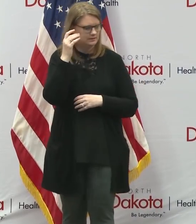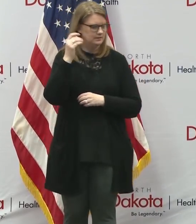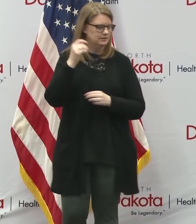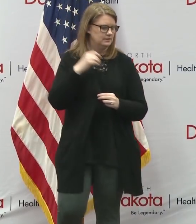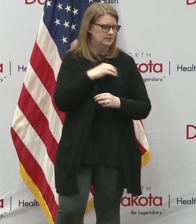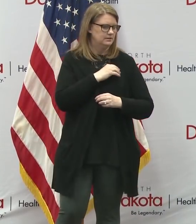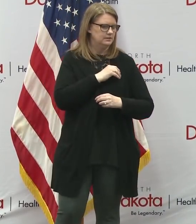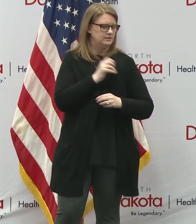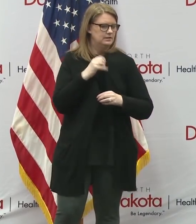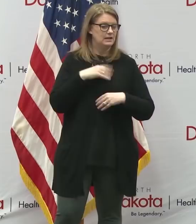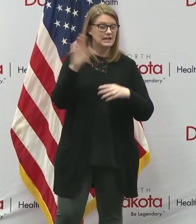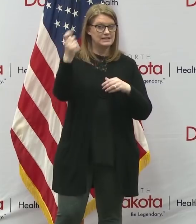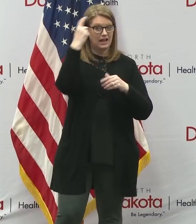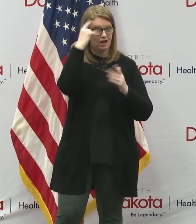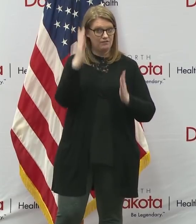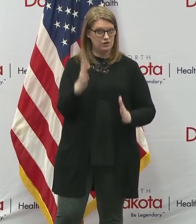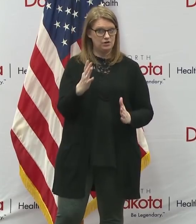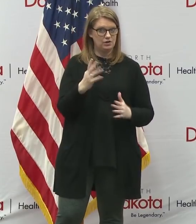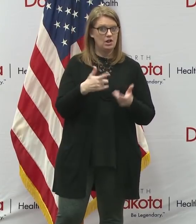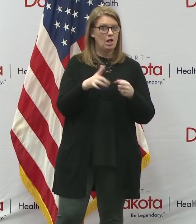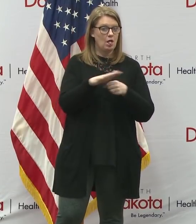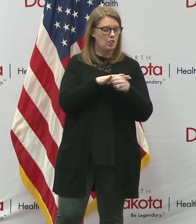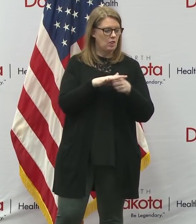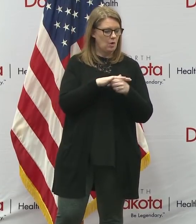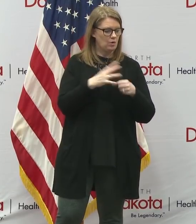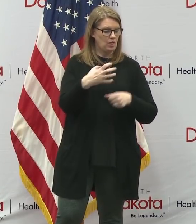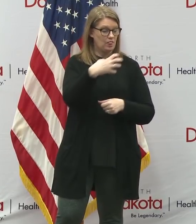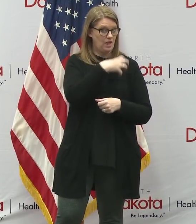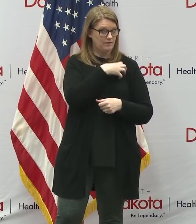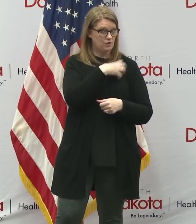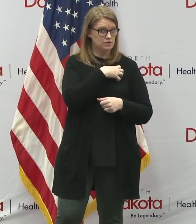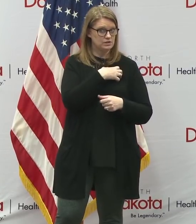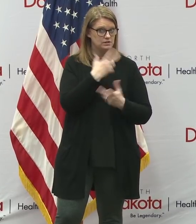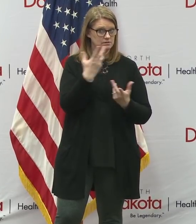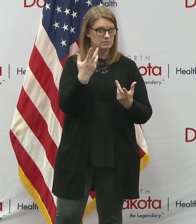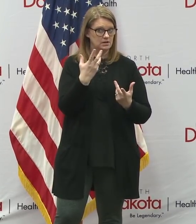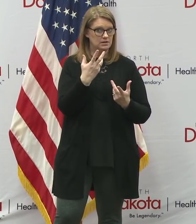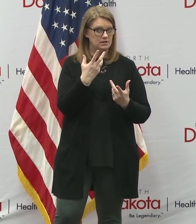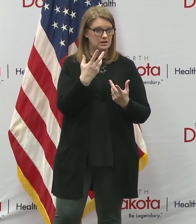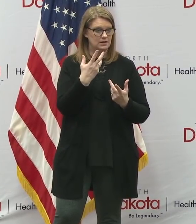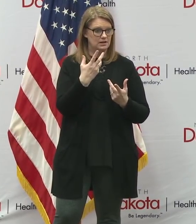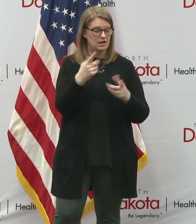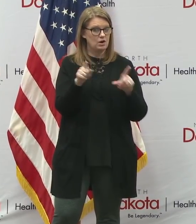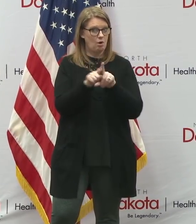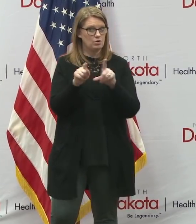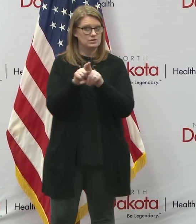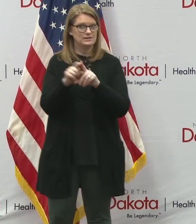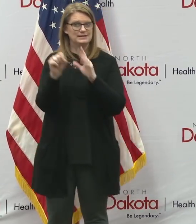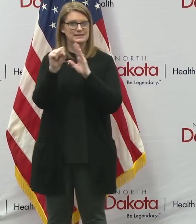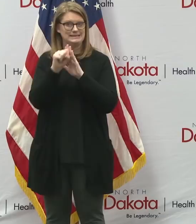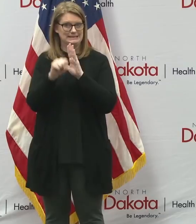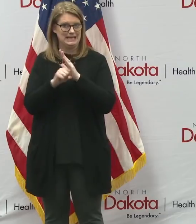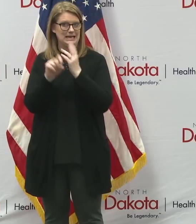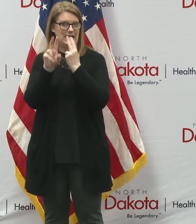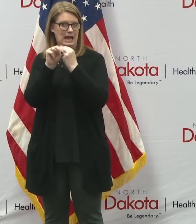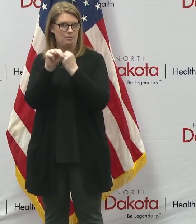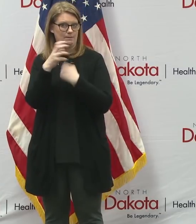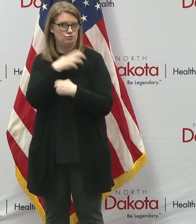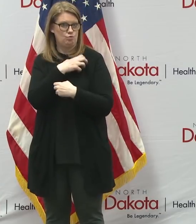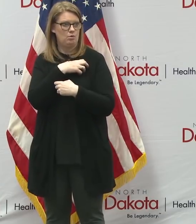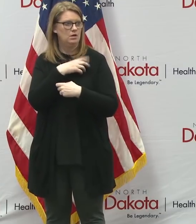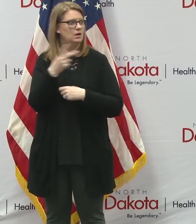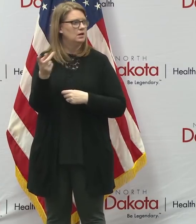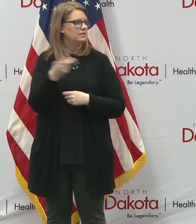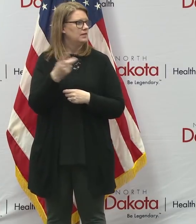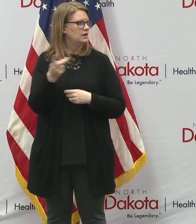So, as the governor said, a local law enforcement are the individuals that, and the state highway patrol, are the individuals